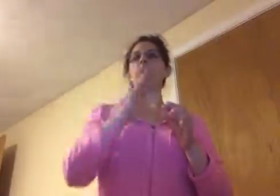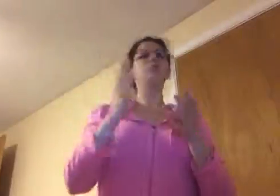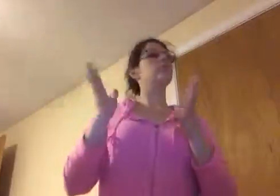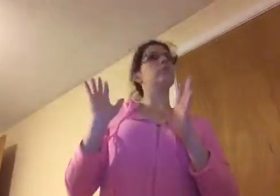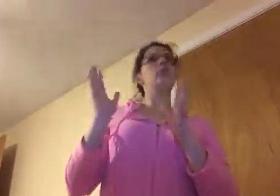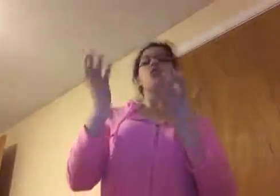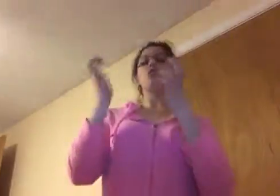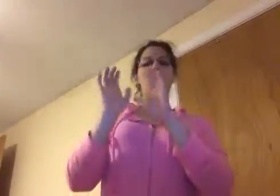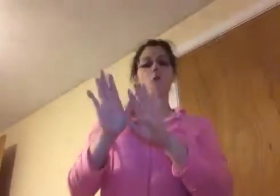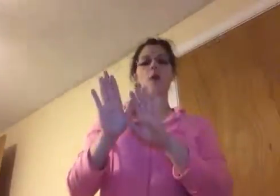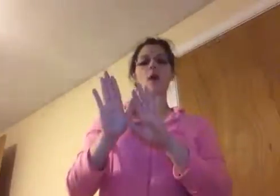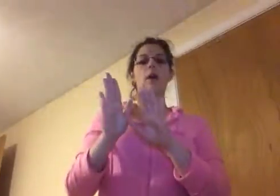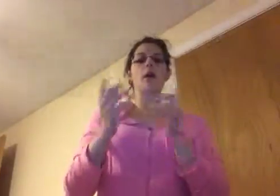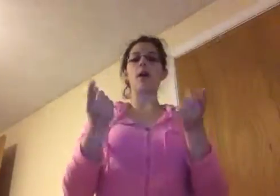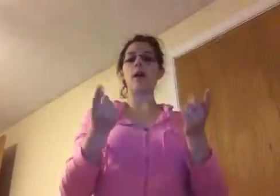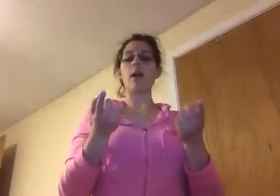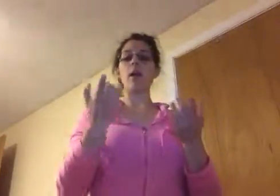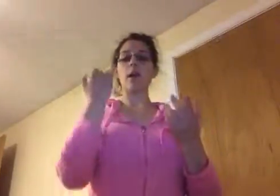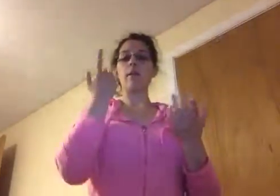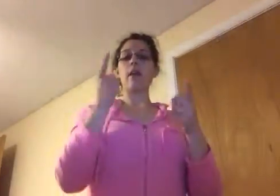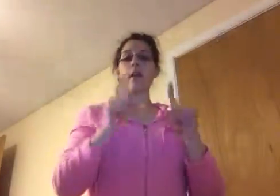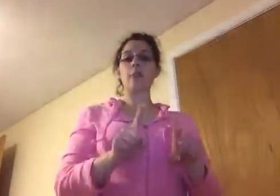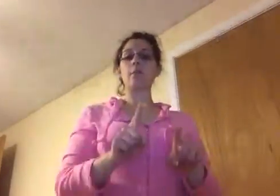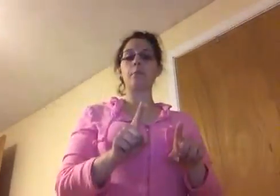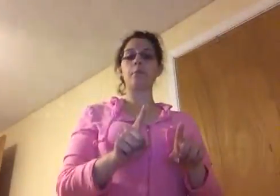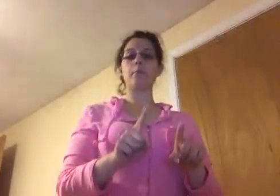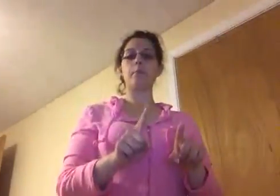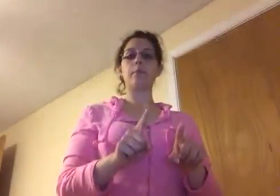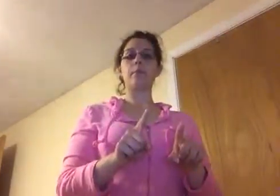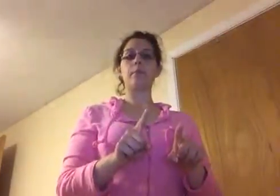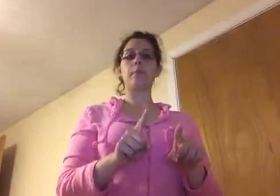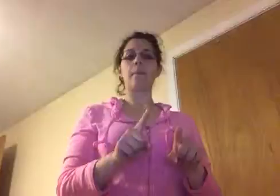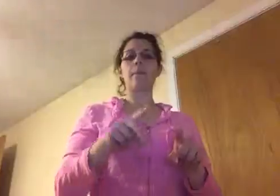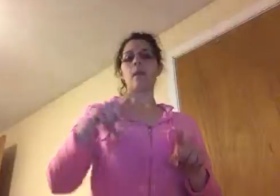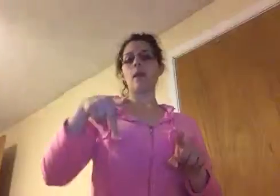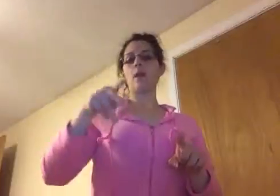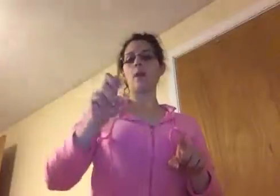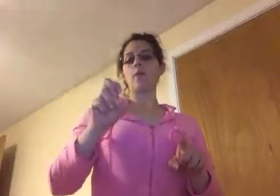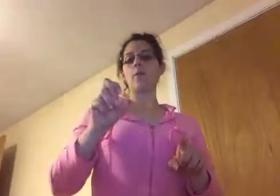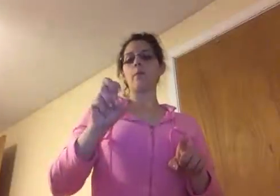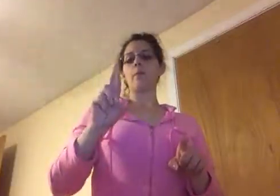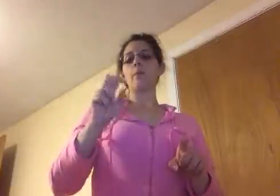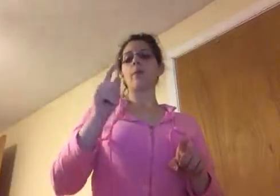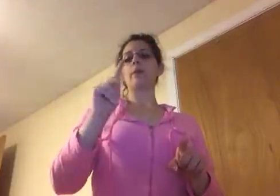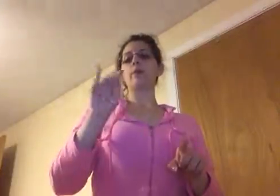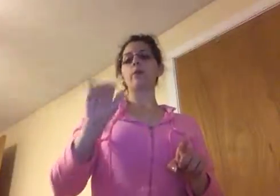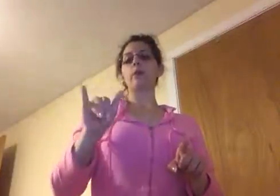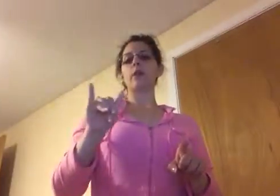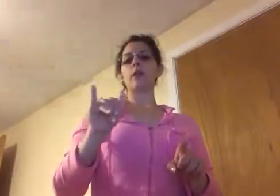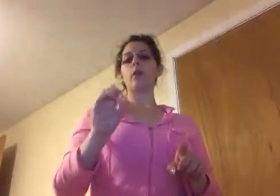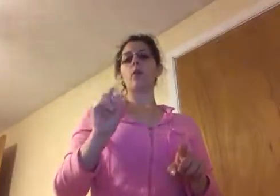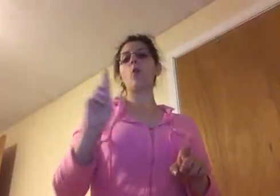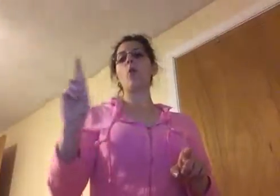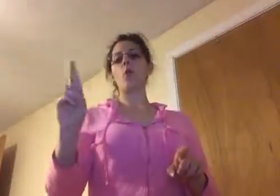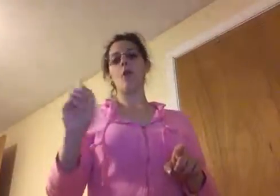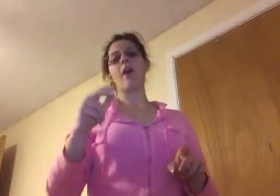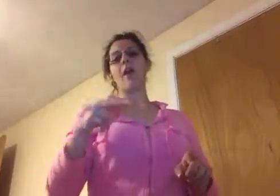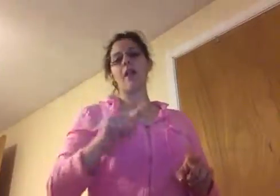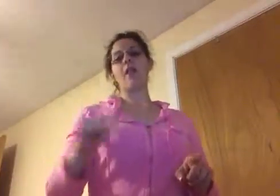good works to get into heaven. But if you're not a member of the elect, then there's really nothing you can do. This actually led to a